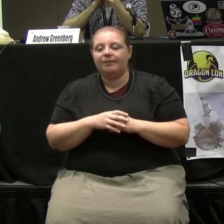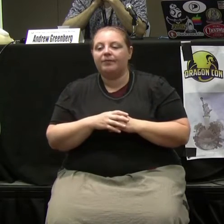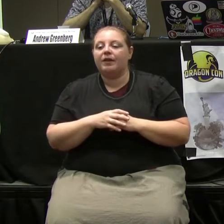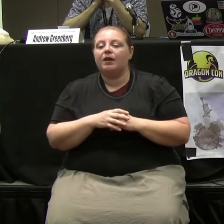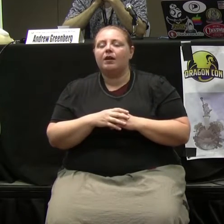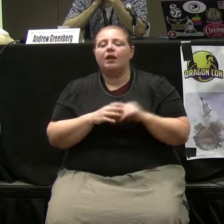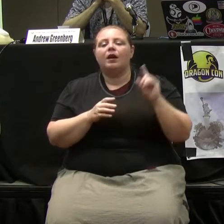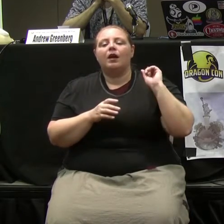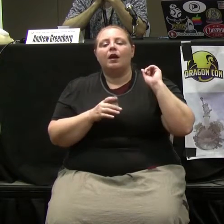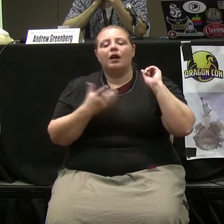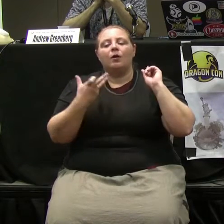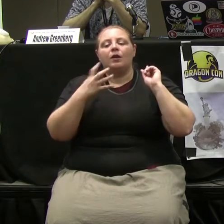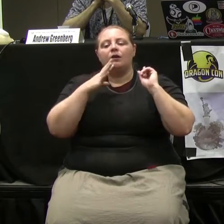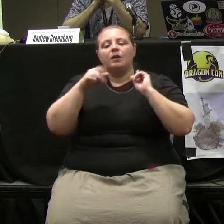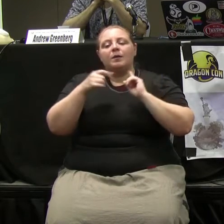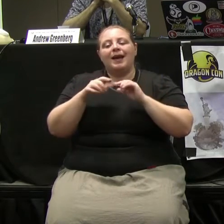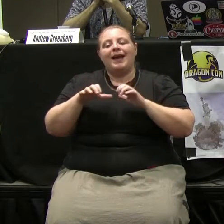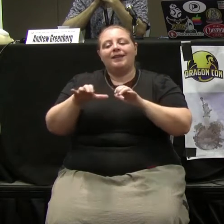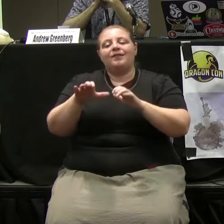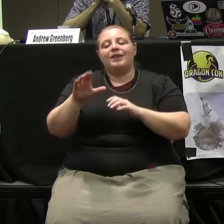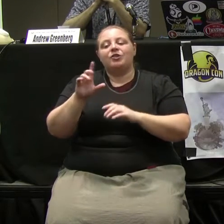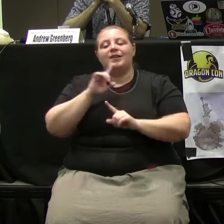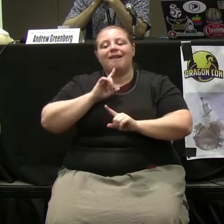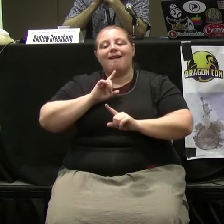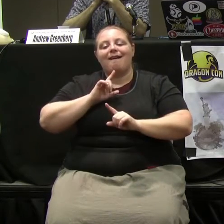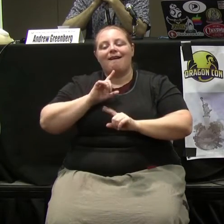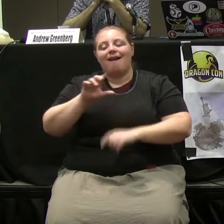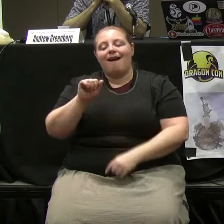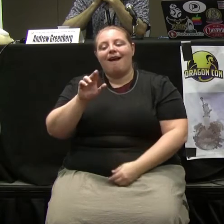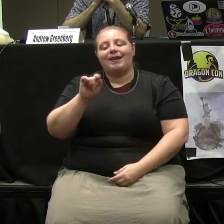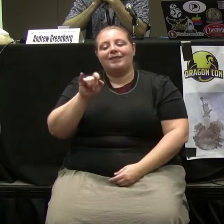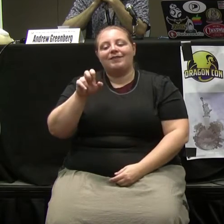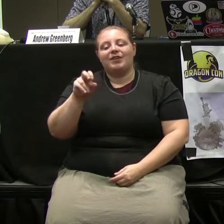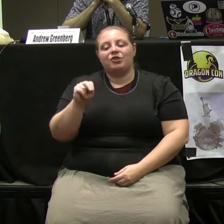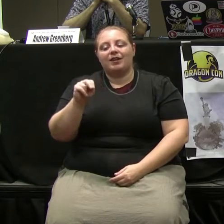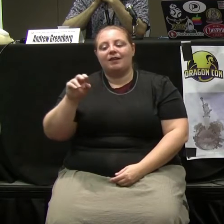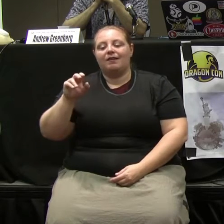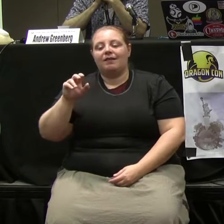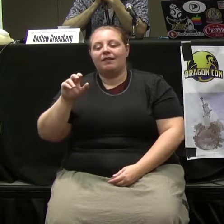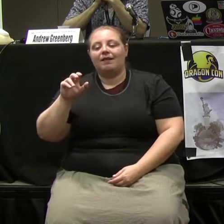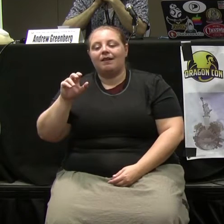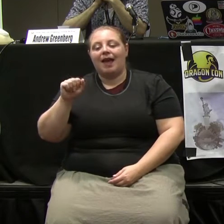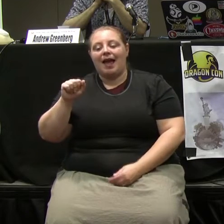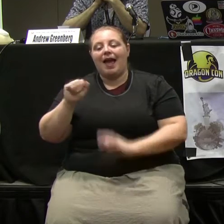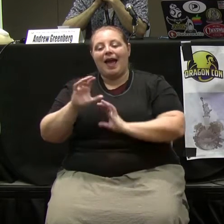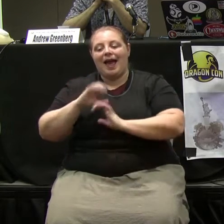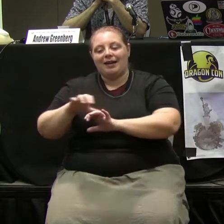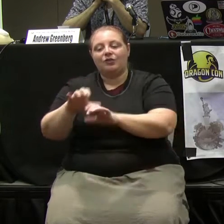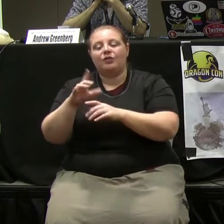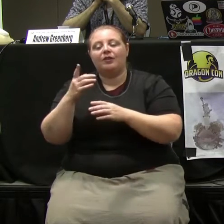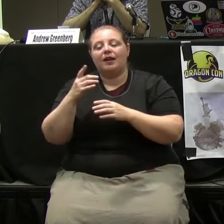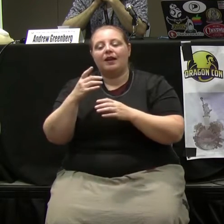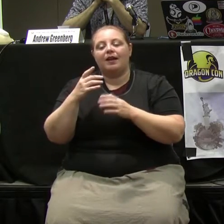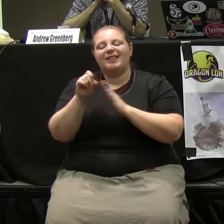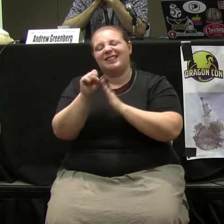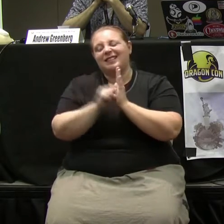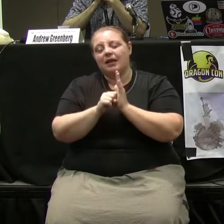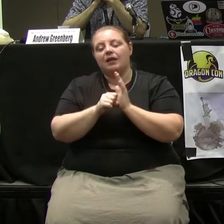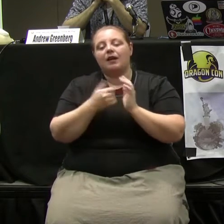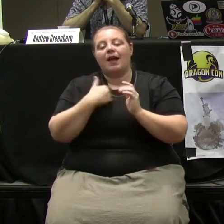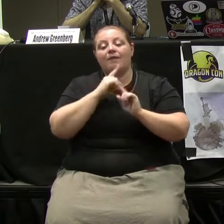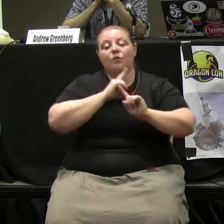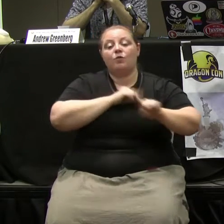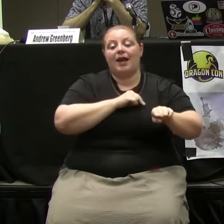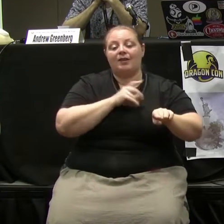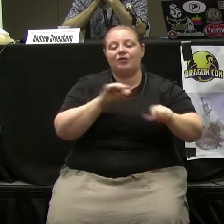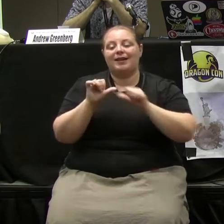talking about activation and action. This is more specific on the state level, of course, and about having, you know, reaction and